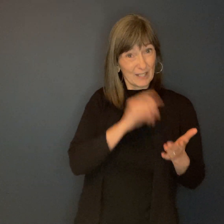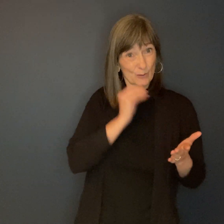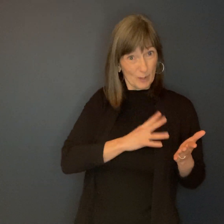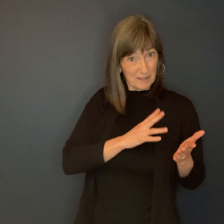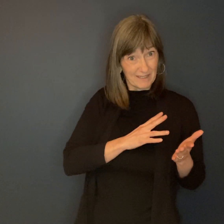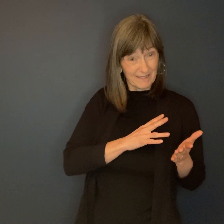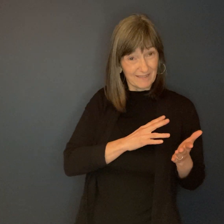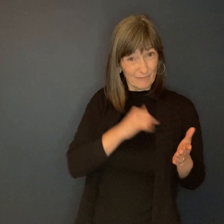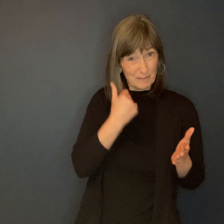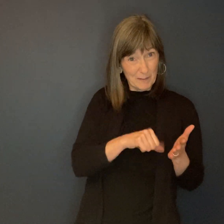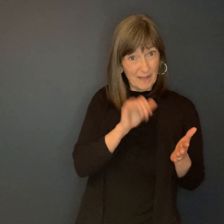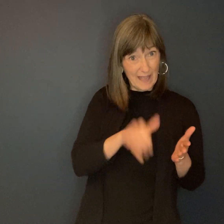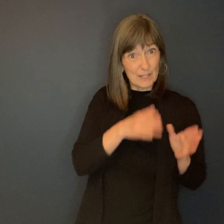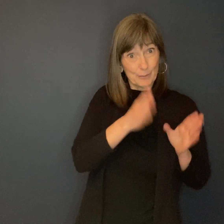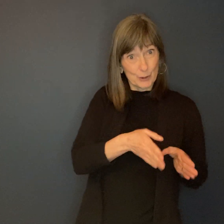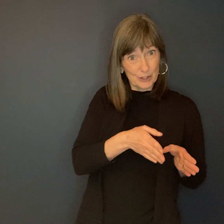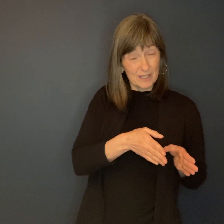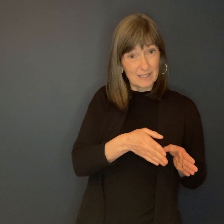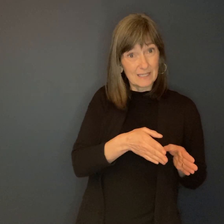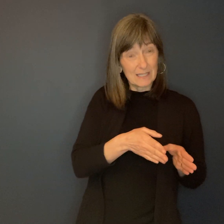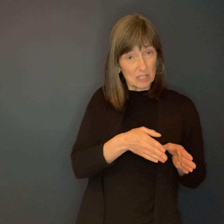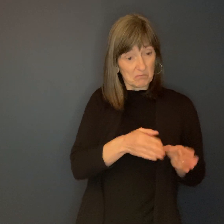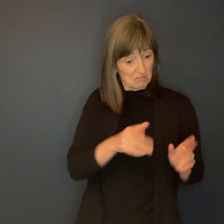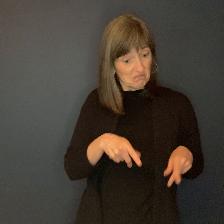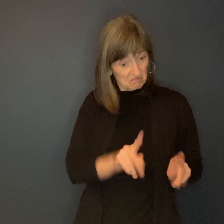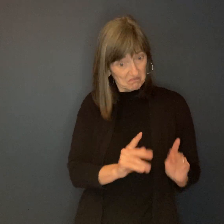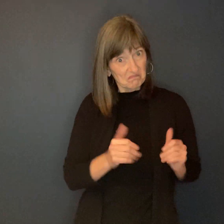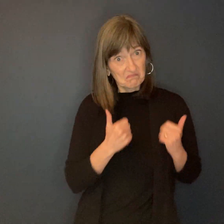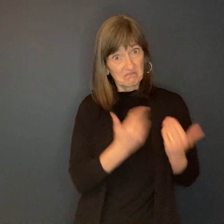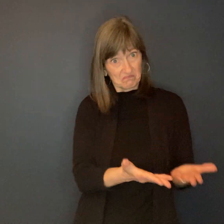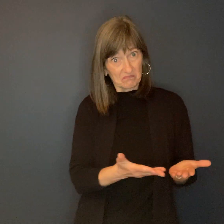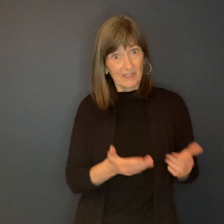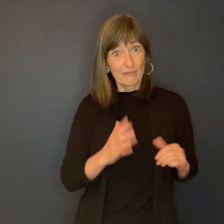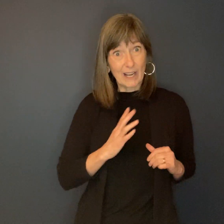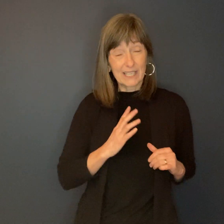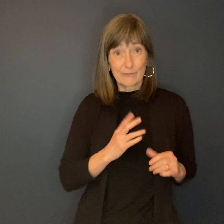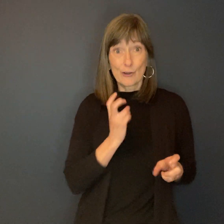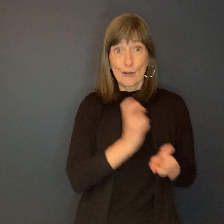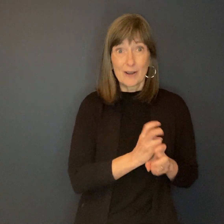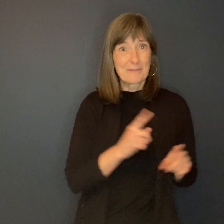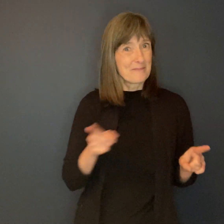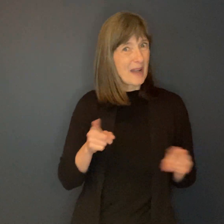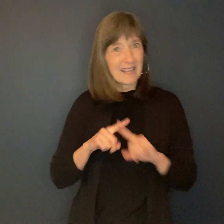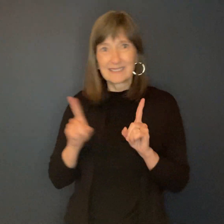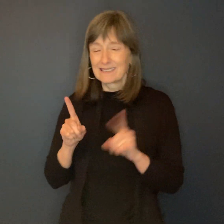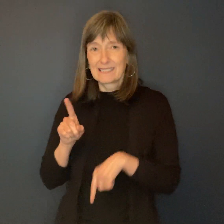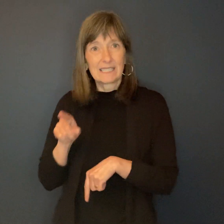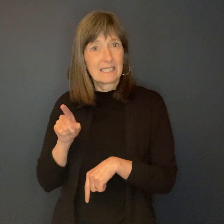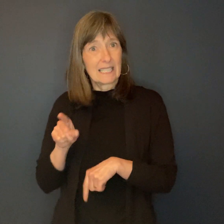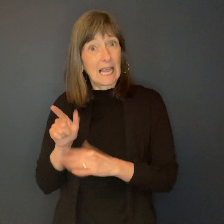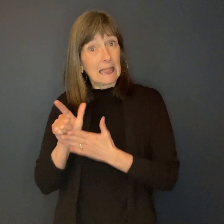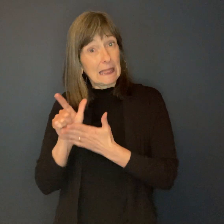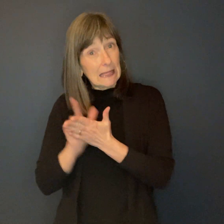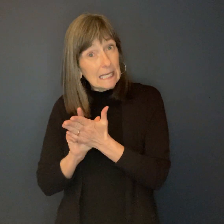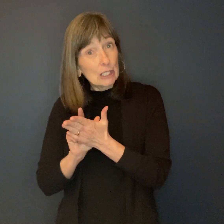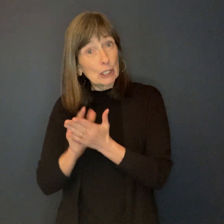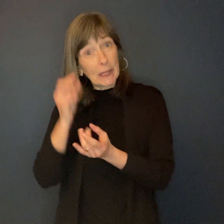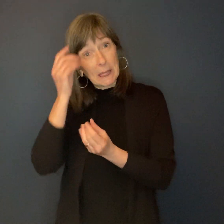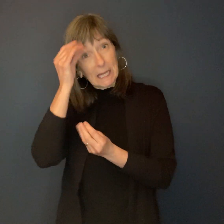let's decide to let women be people. But in the issue around legal capacity and so on, you're challenging